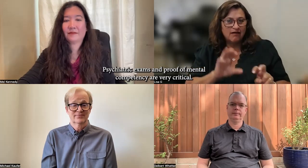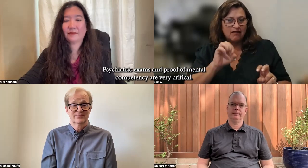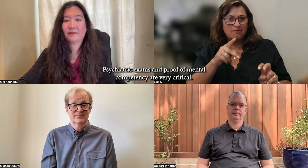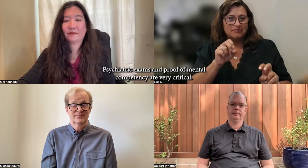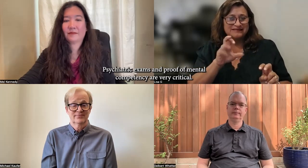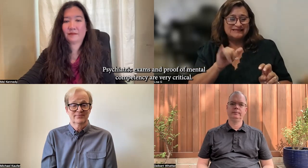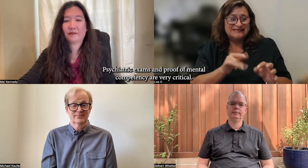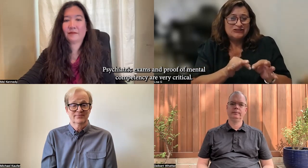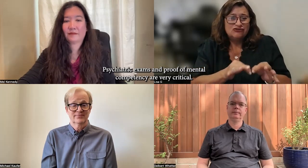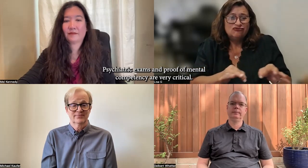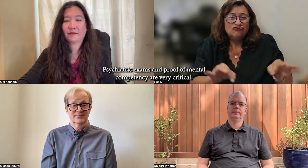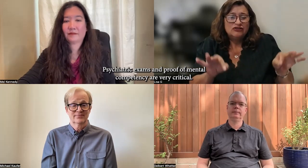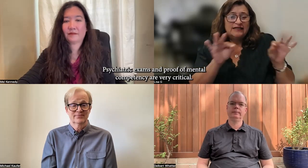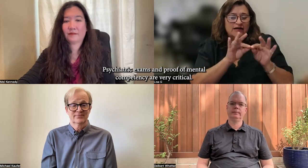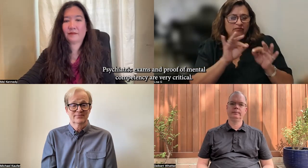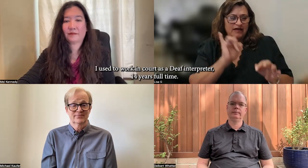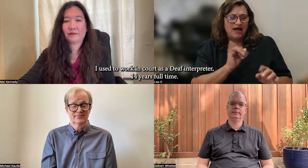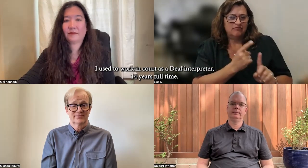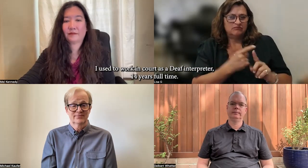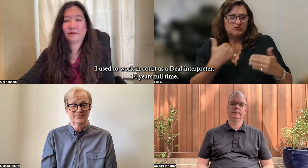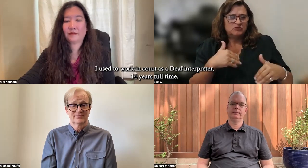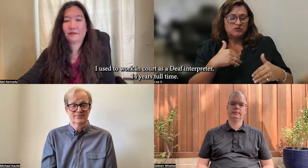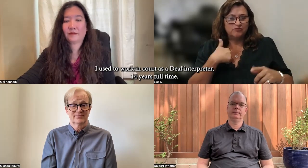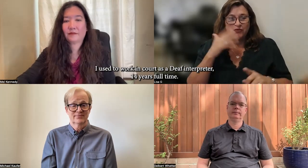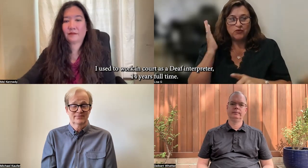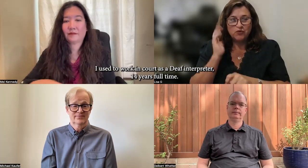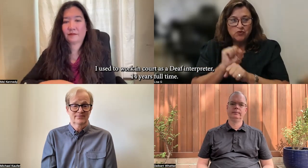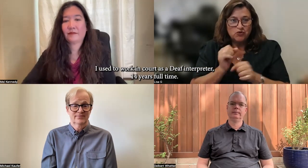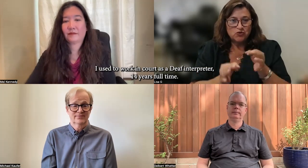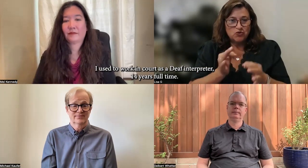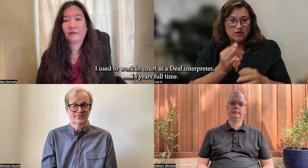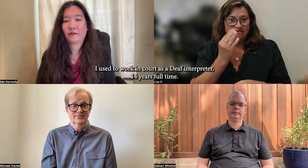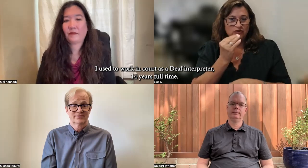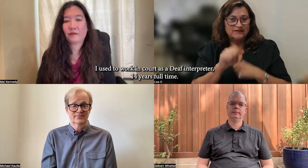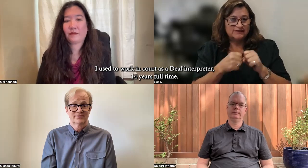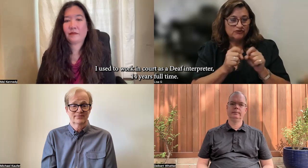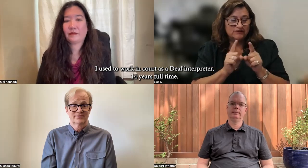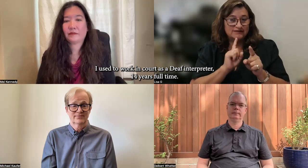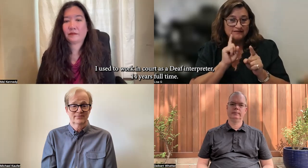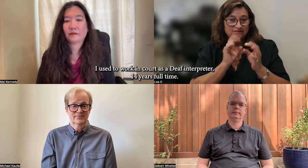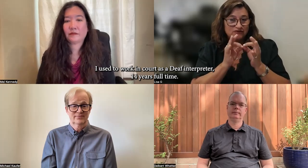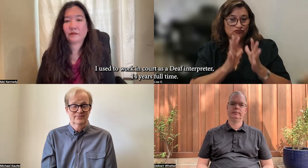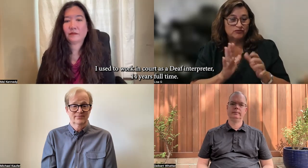Psychiatric exams and proof of mental competency are very critical. I used to work in court as a deaf interpreter, 14 years